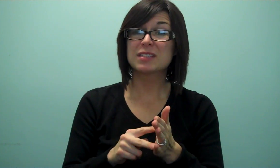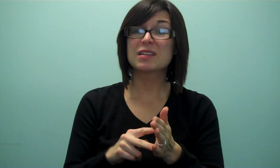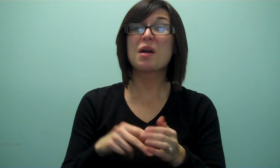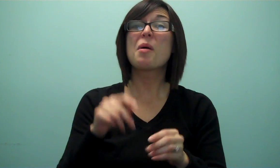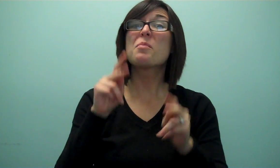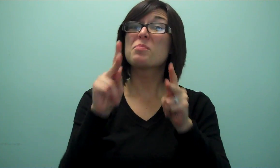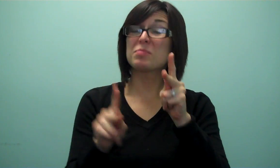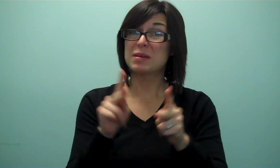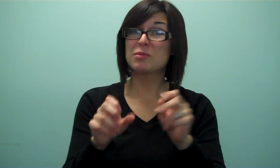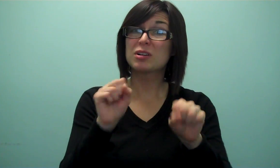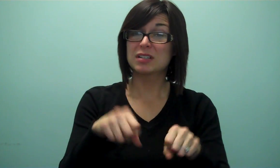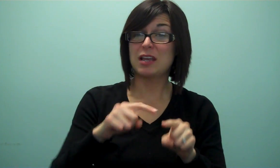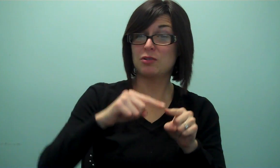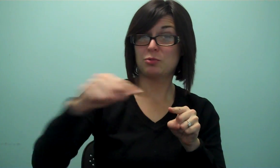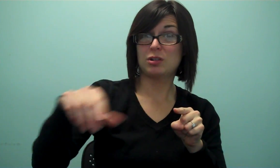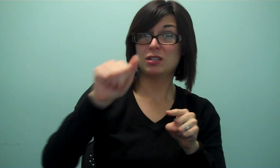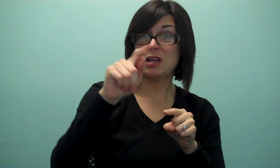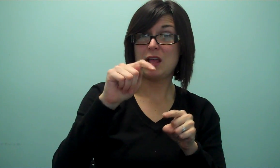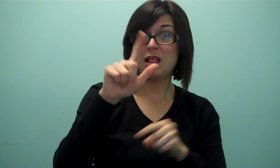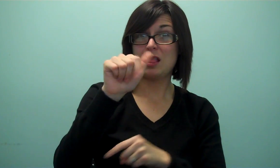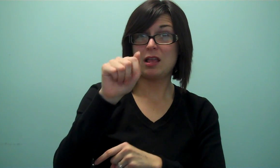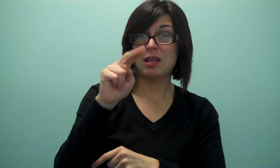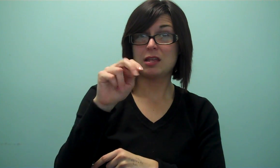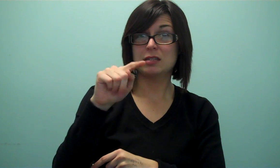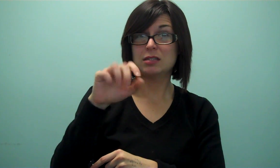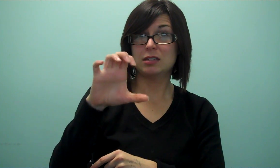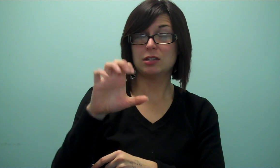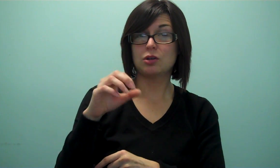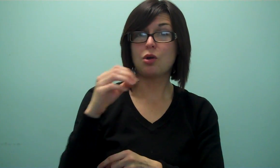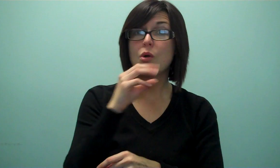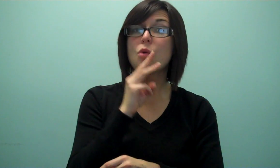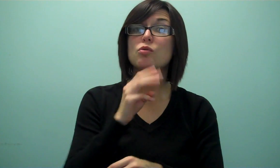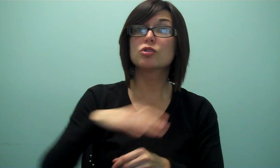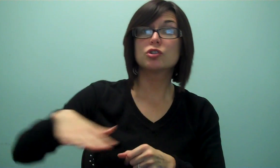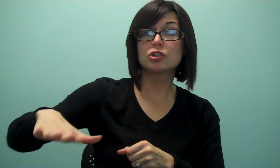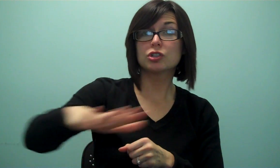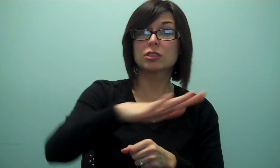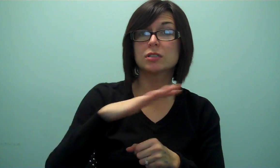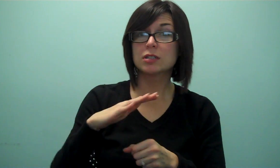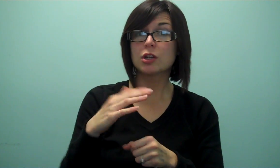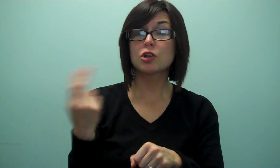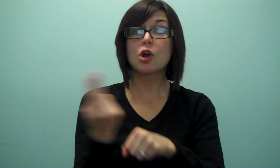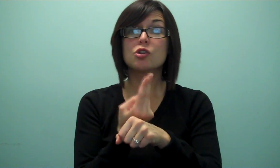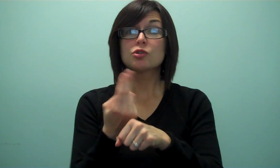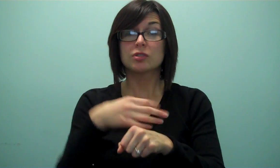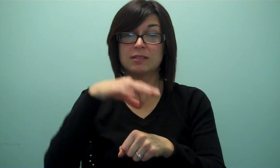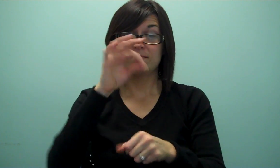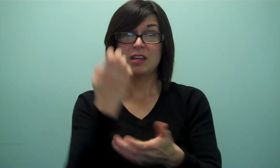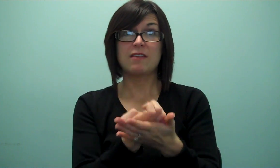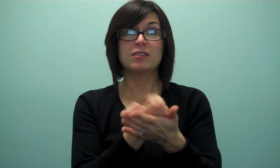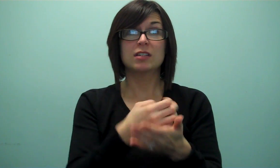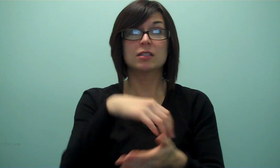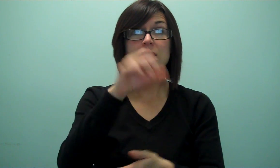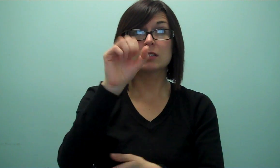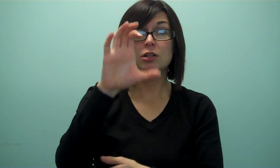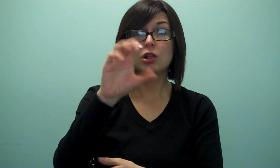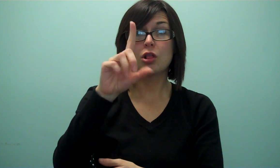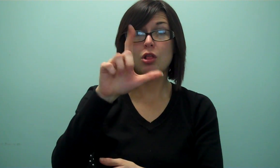Archaeologists have found these specific early spear points, originally found near Clovis, New Mexico. Being deemed Clovis points,